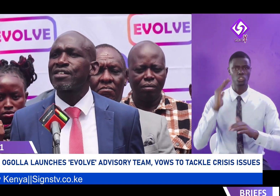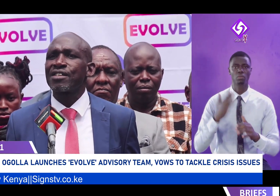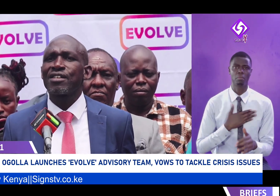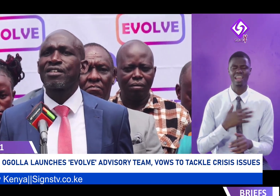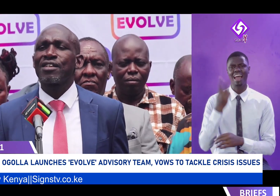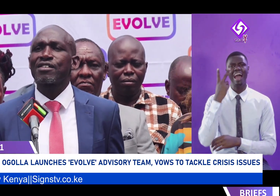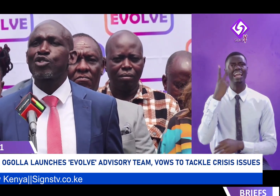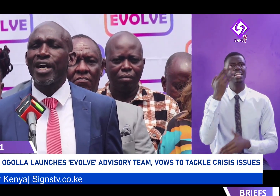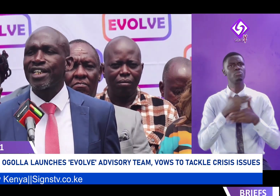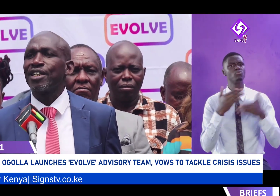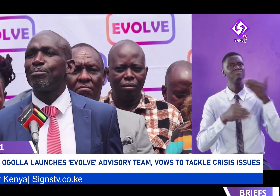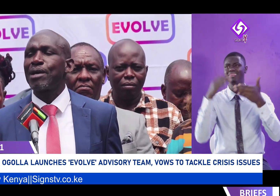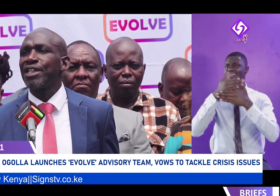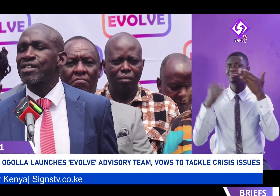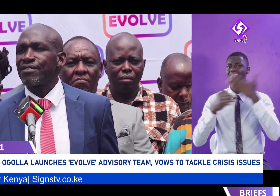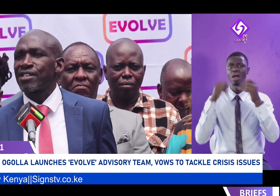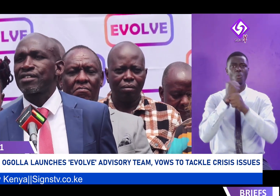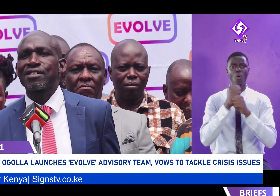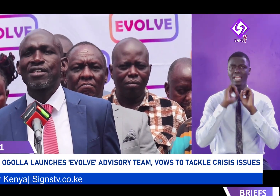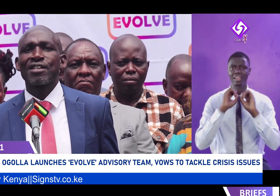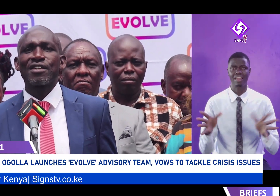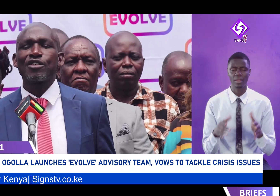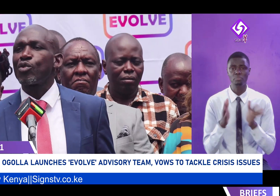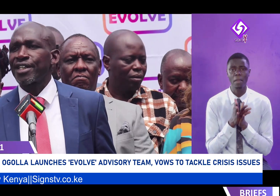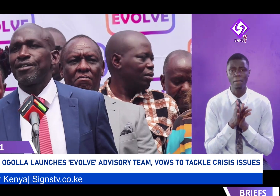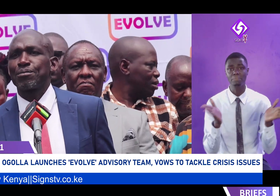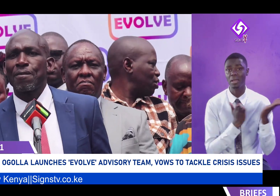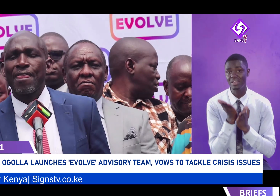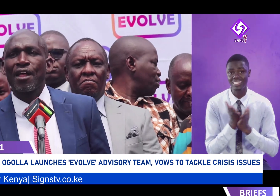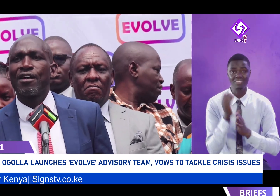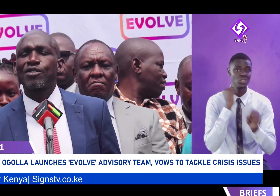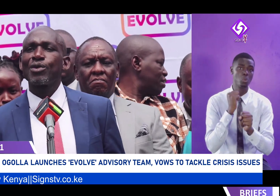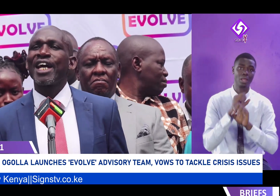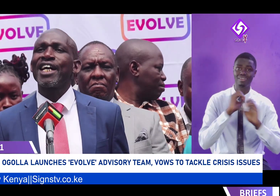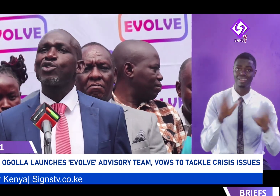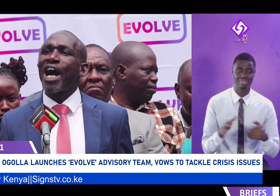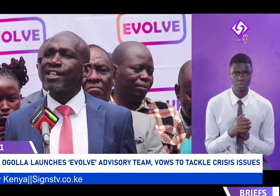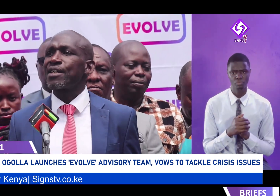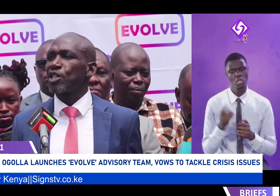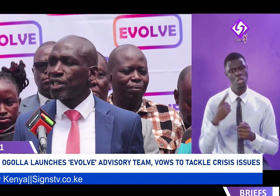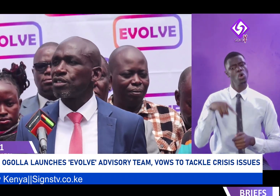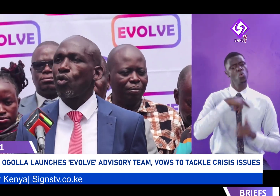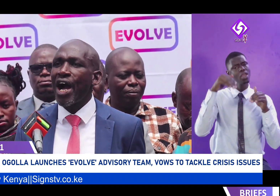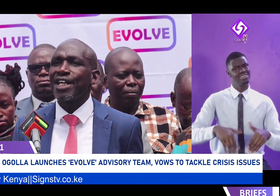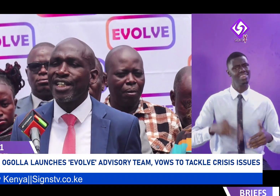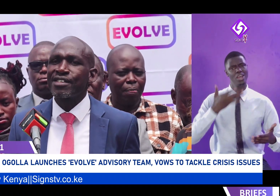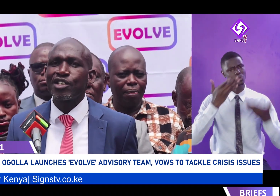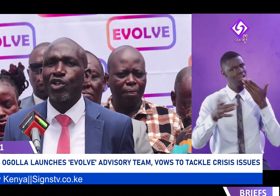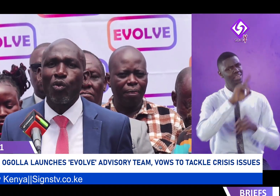country, it's not working. Public services is not working. So we are here to answer the question, why is it not